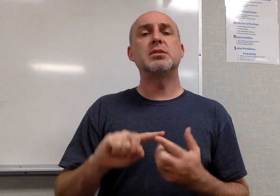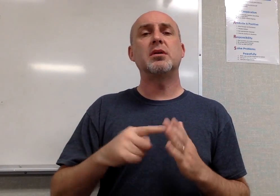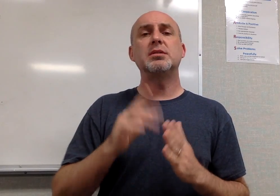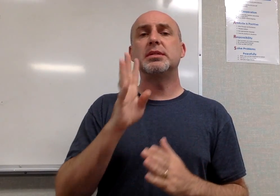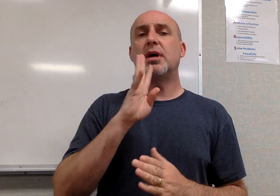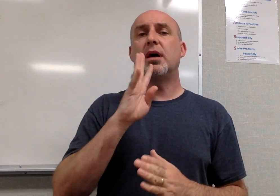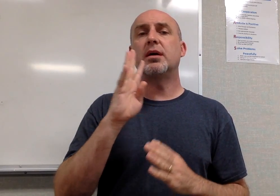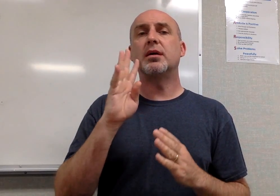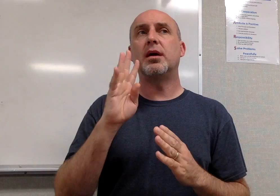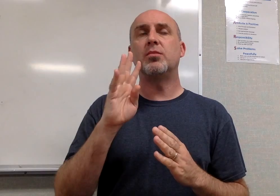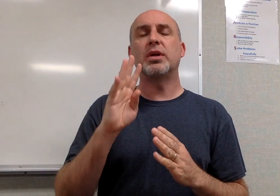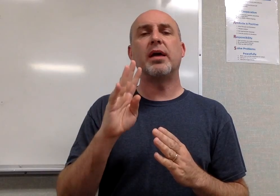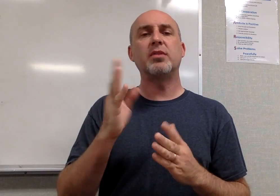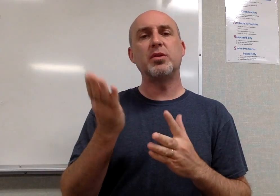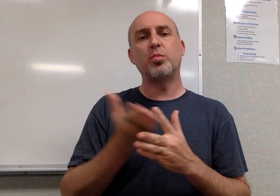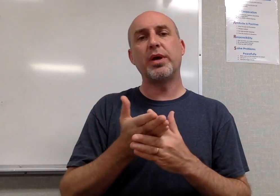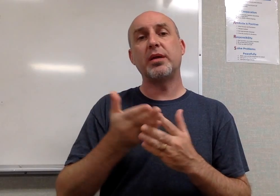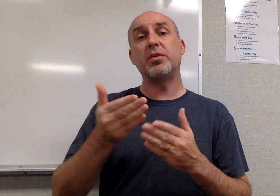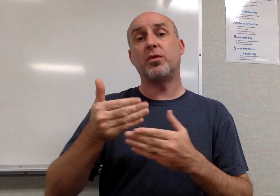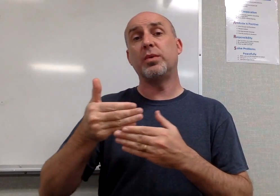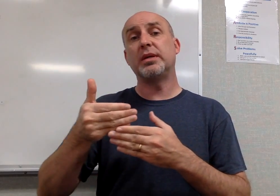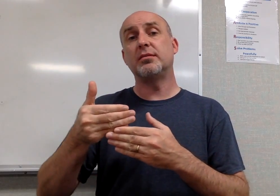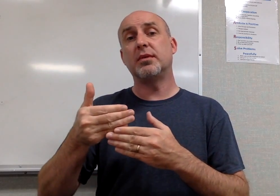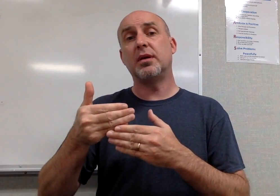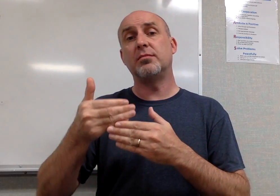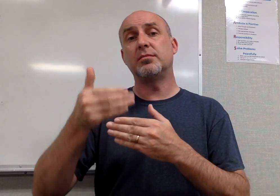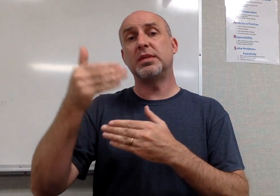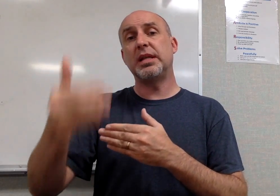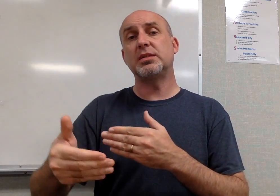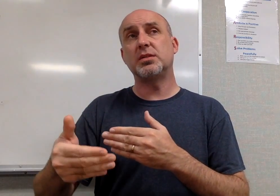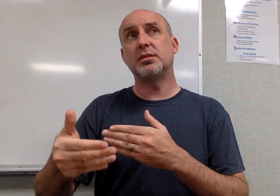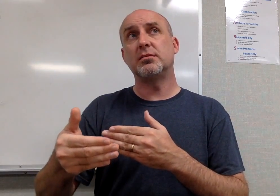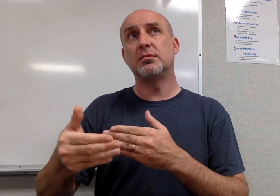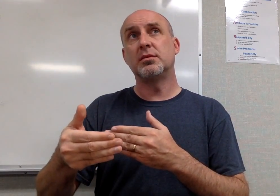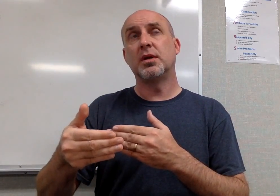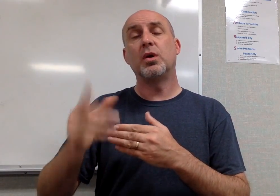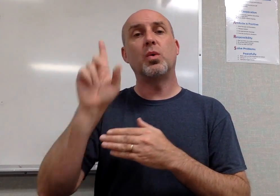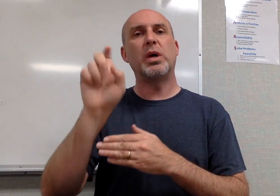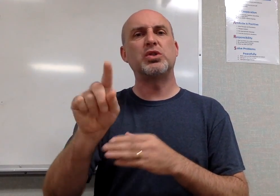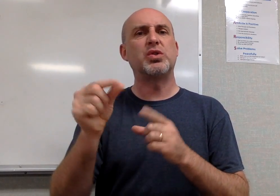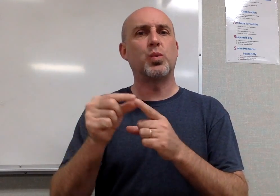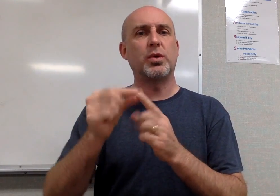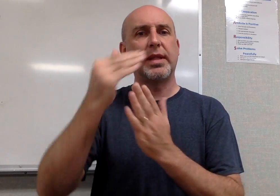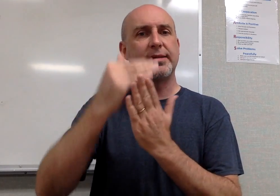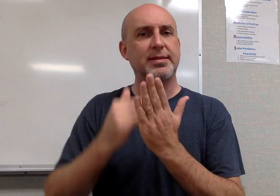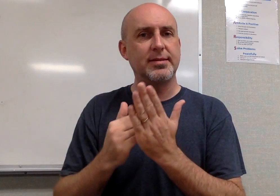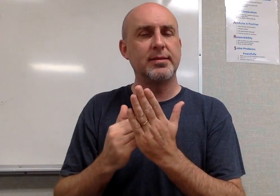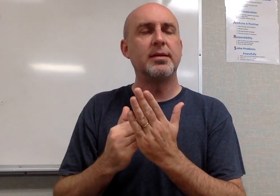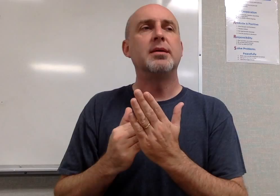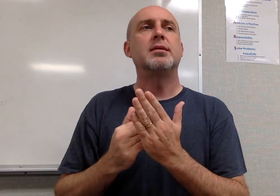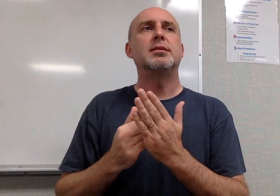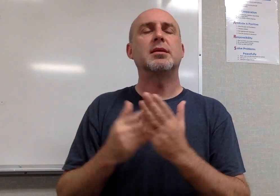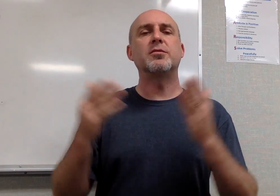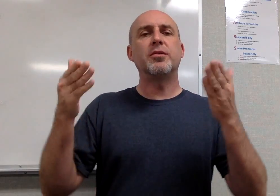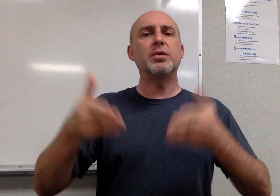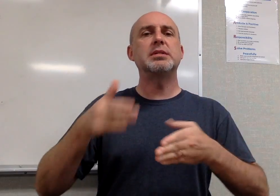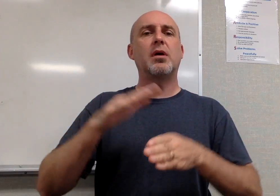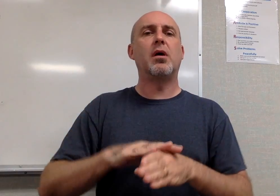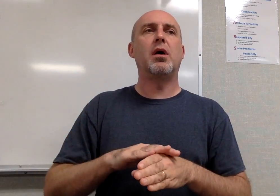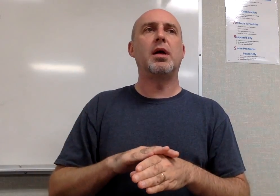start to talk, we're going to have a little break before the next question word lesson. It's going to focus